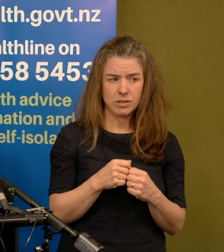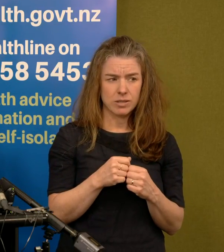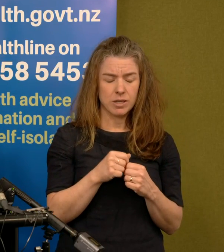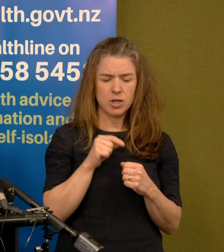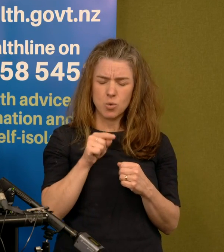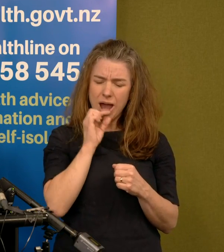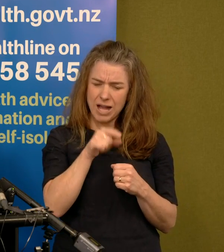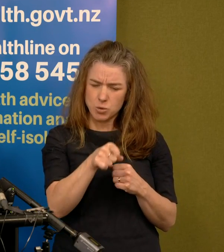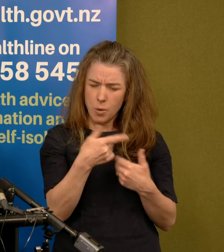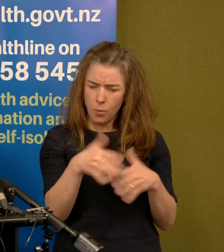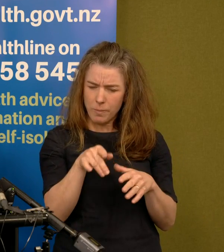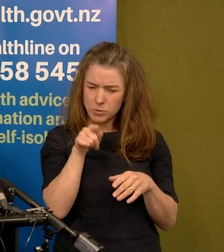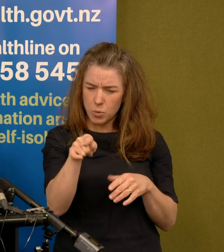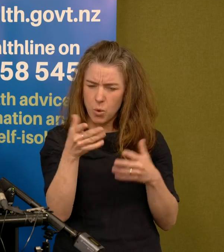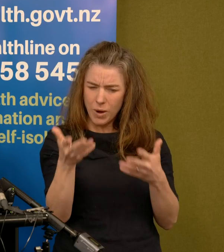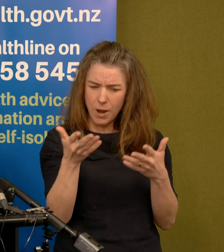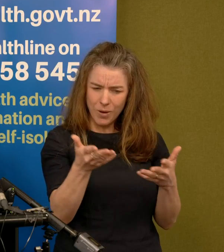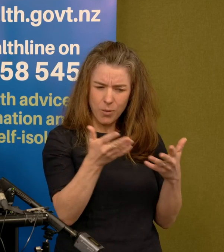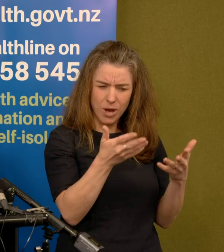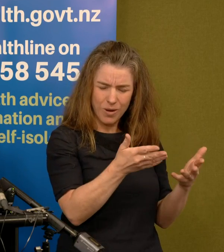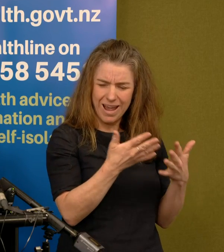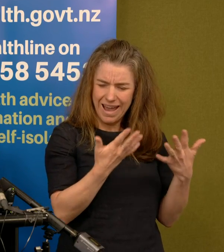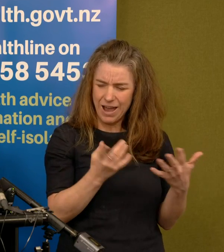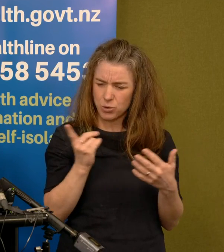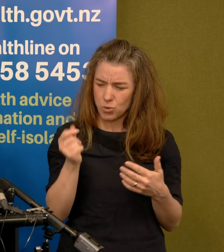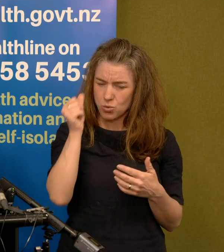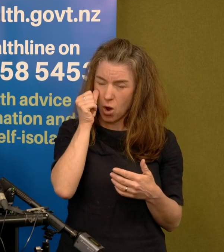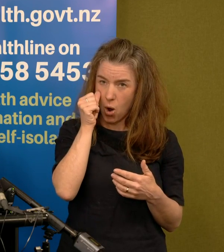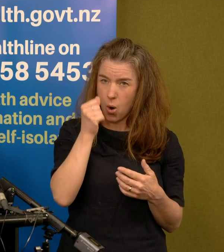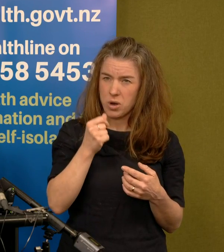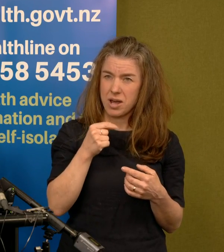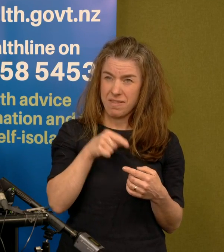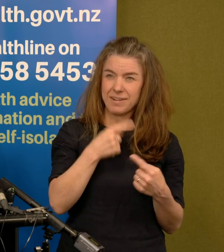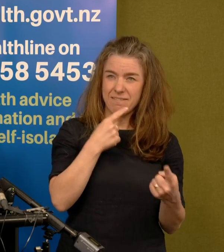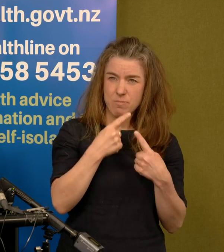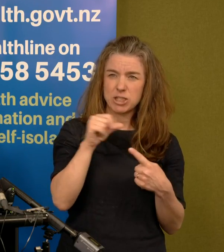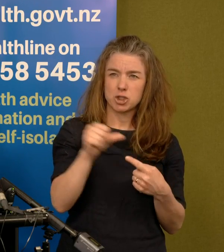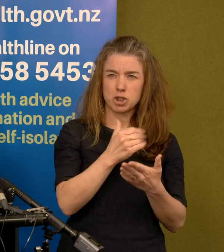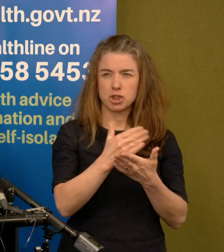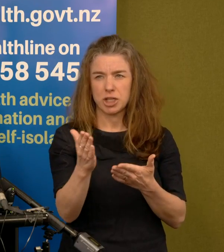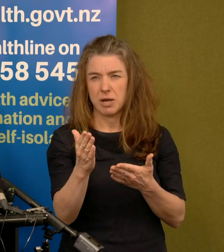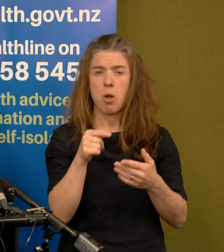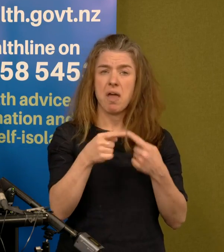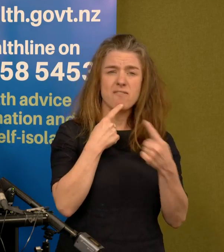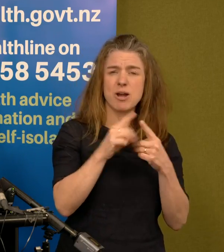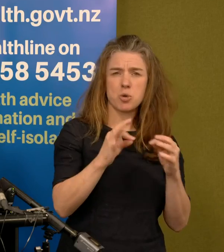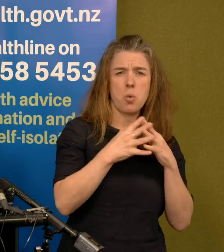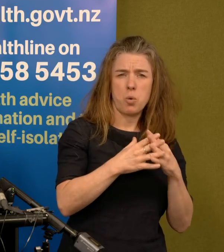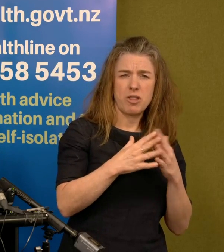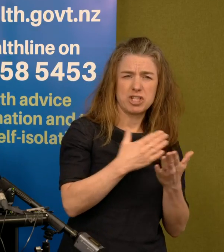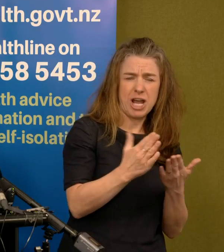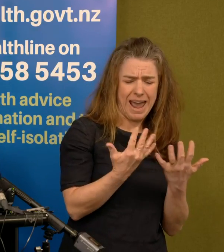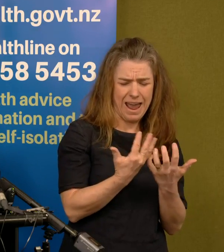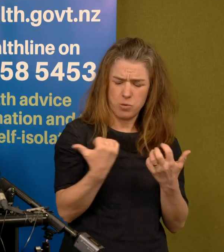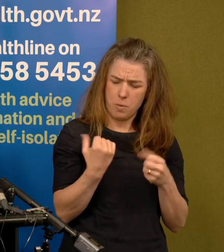their movement. How do you deem whether that's important enough to announce to the public like you have with the schools, for example? Yes, so two